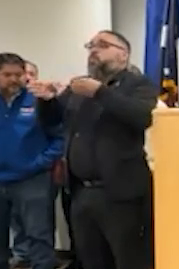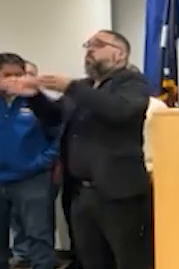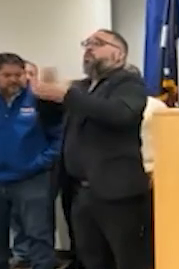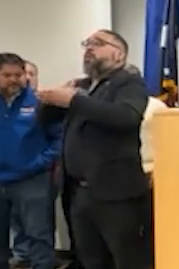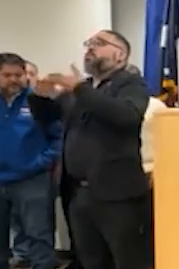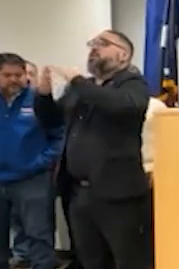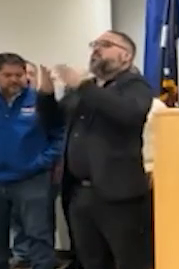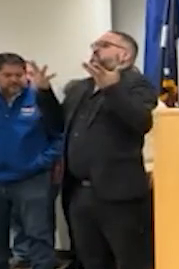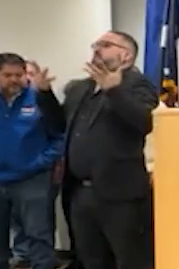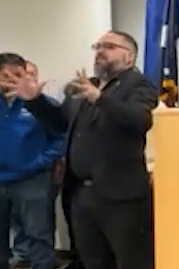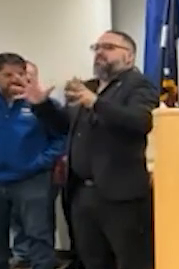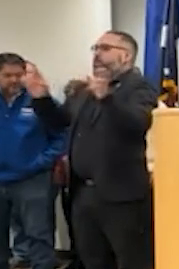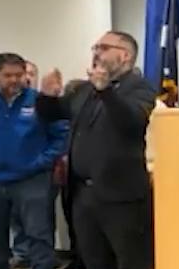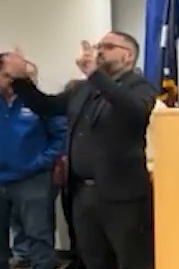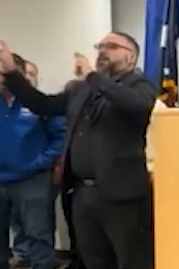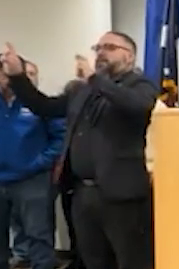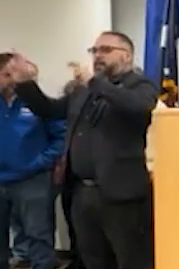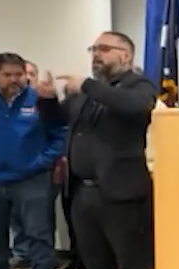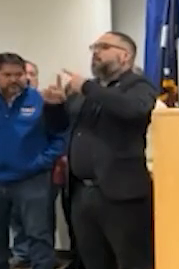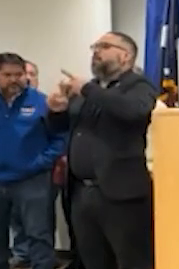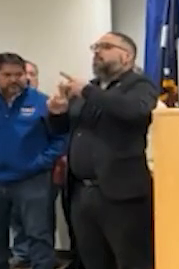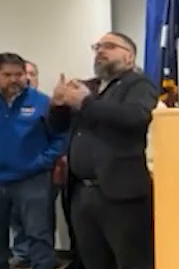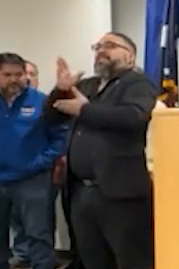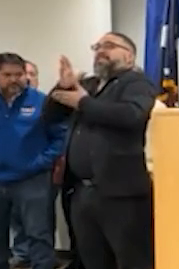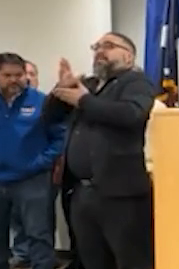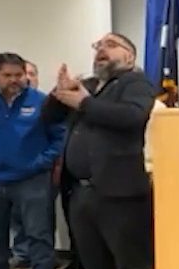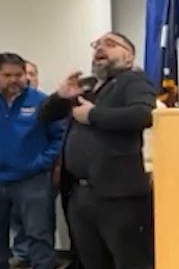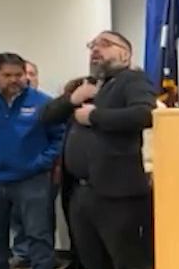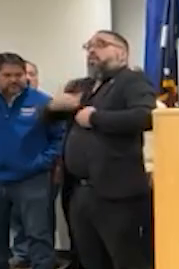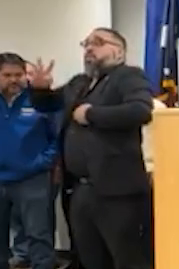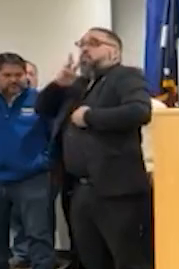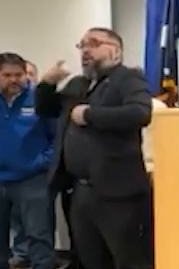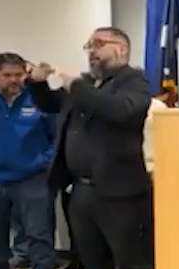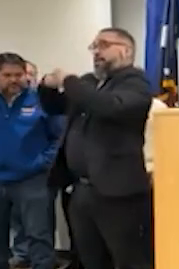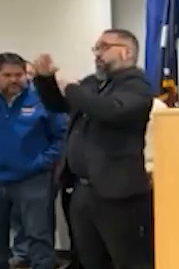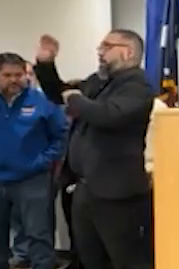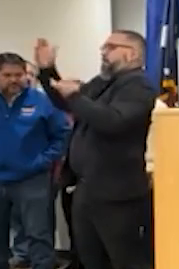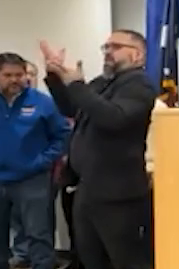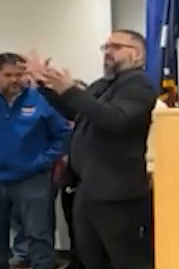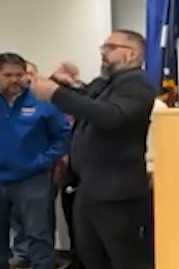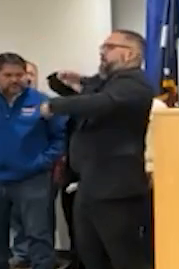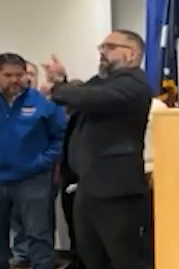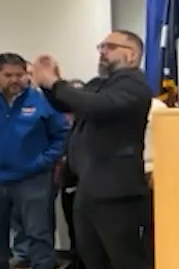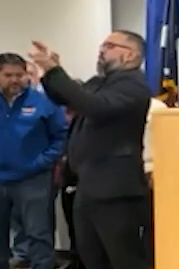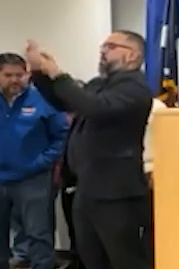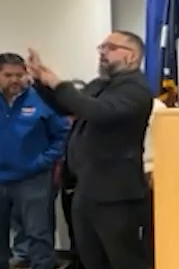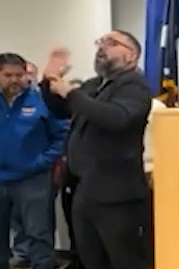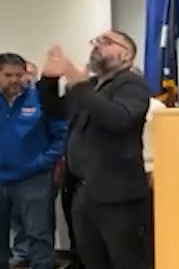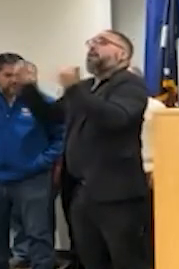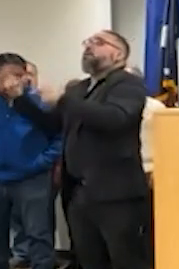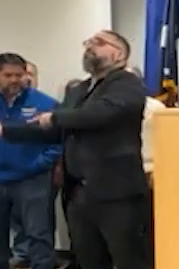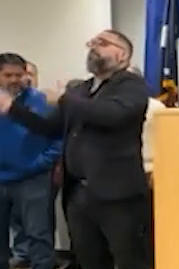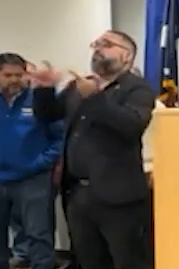already been treated. There's already been precautionary steps taken by our utilities as well to ensure that we are ready. I'm going to turn it over